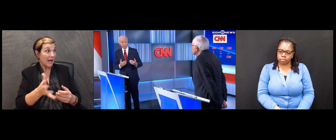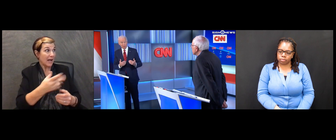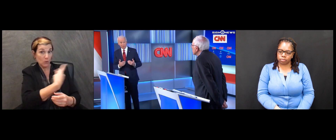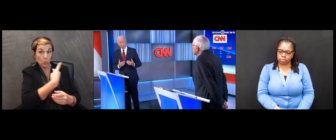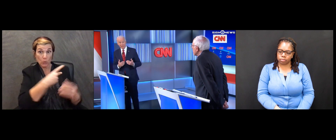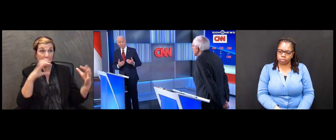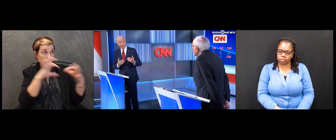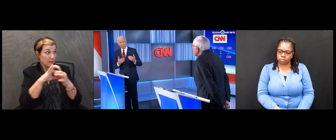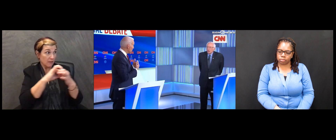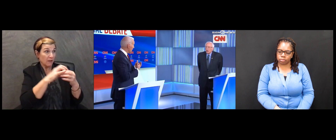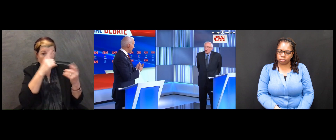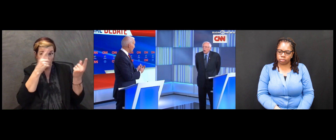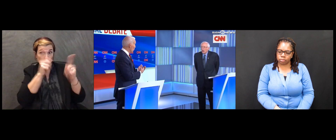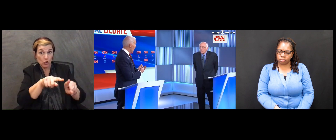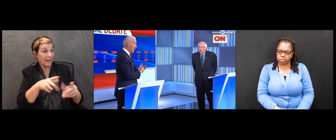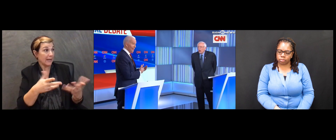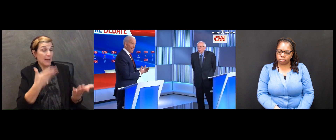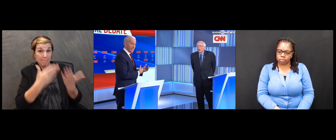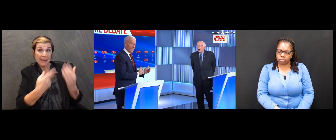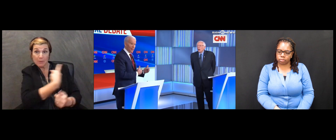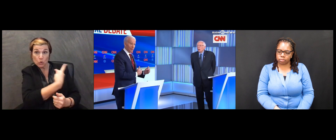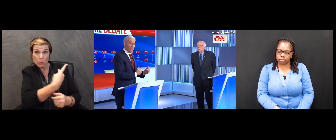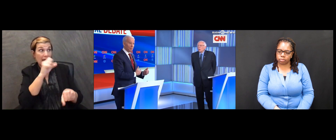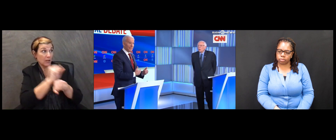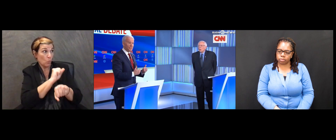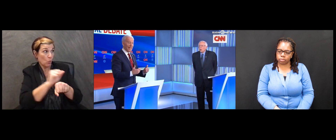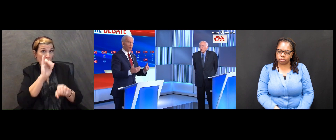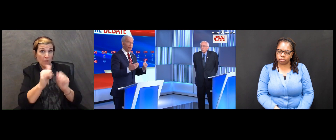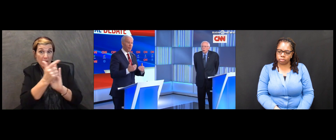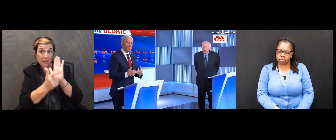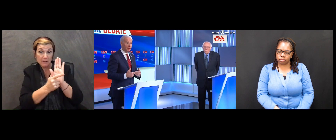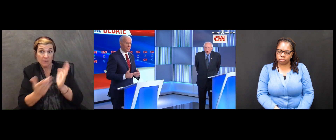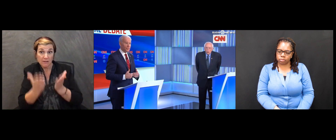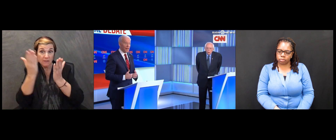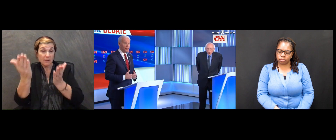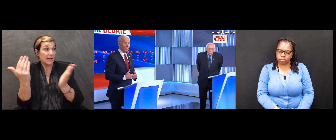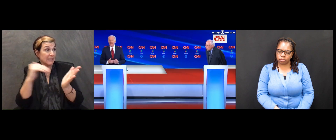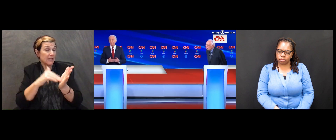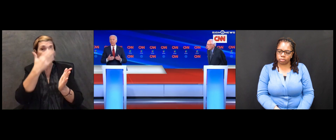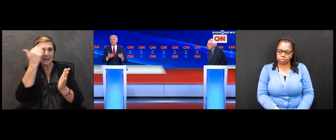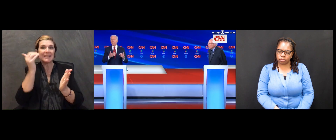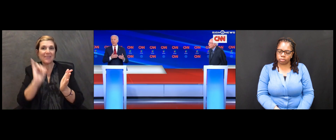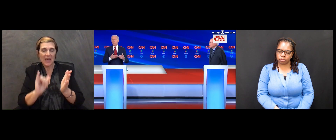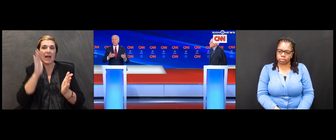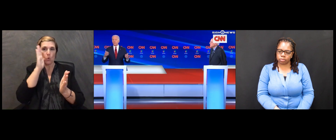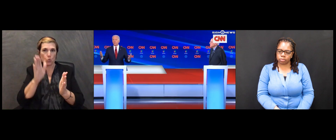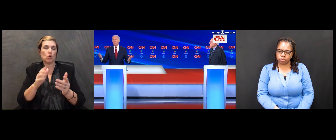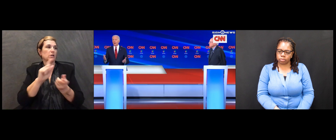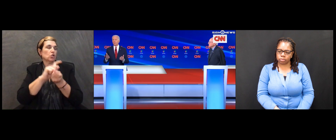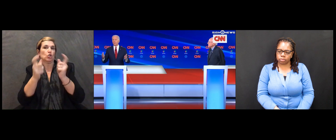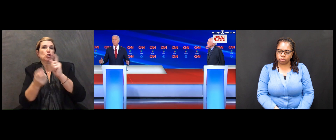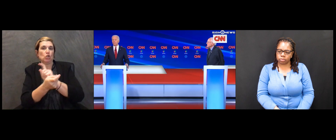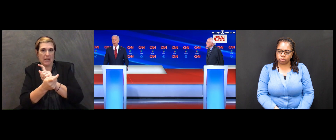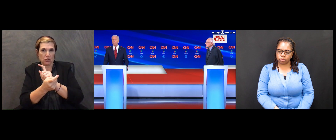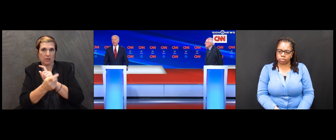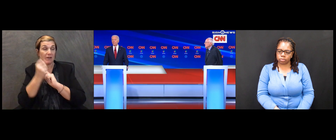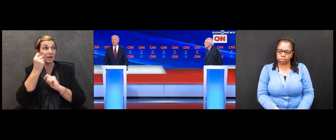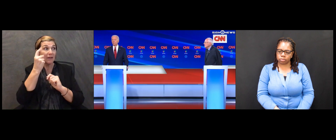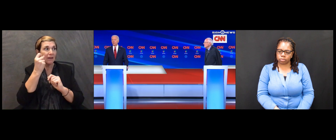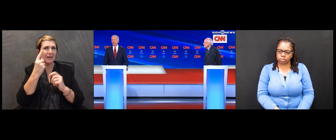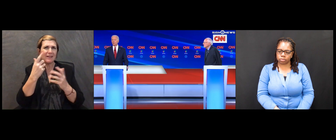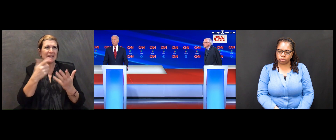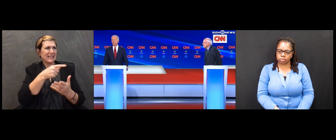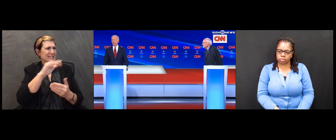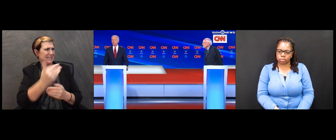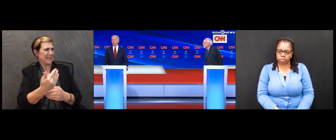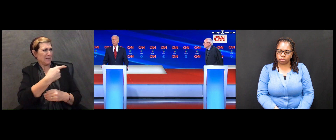that I've been proposing. Maybe you and I can work on that together, because that would fundamentally change it. And the implication is I'm getting these, I've not